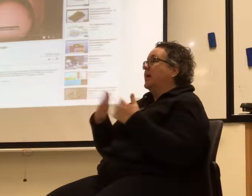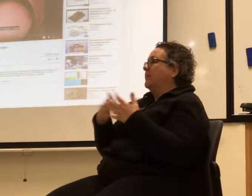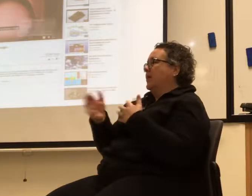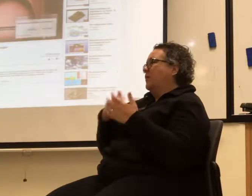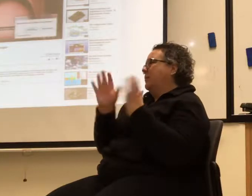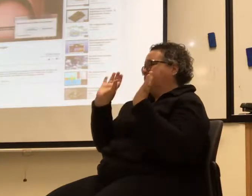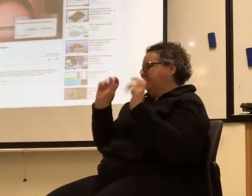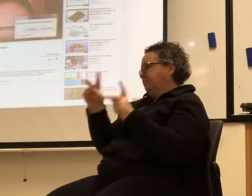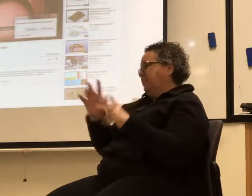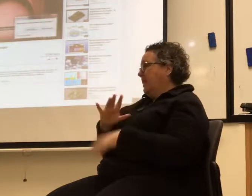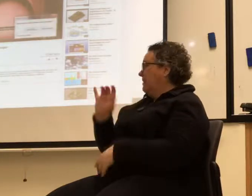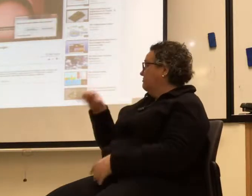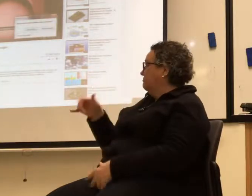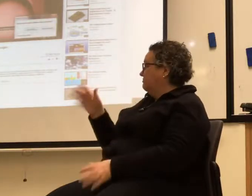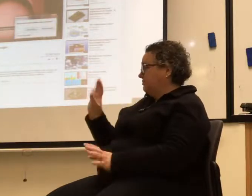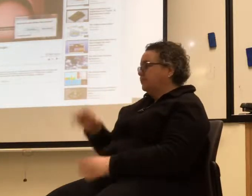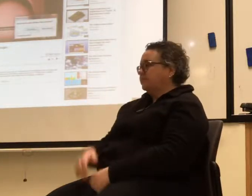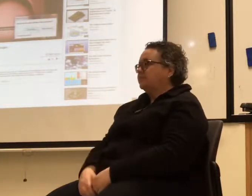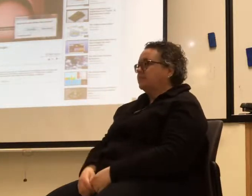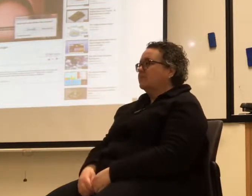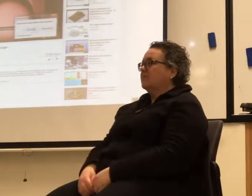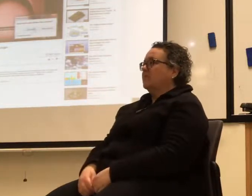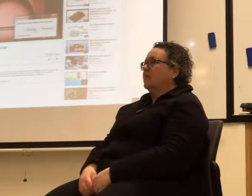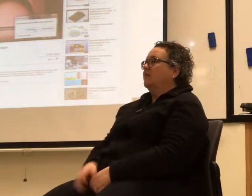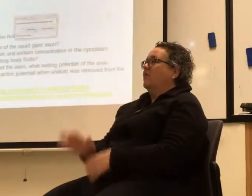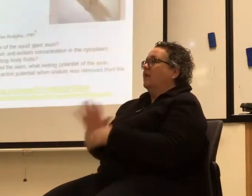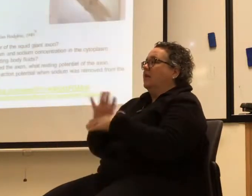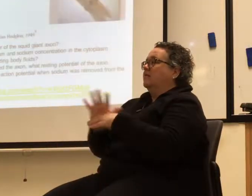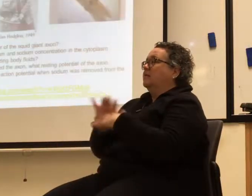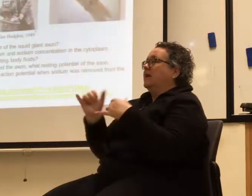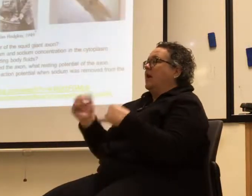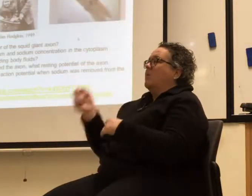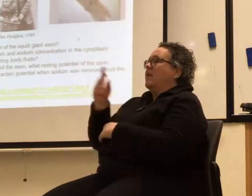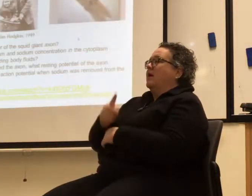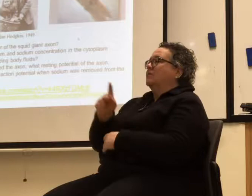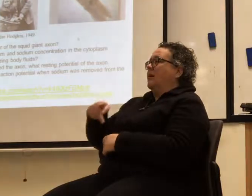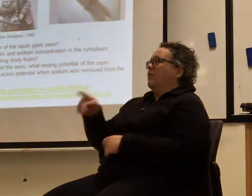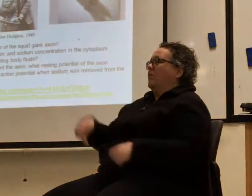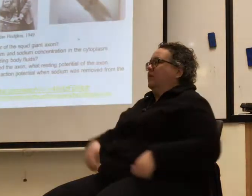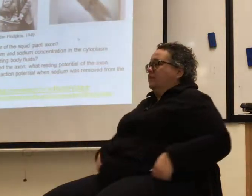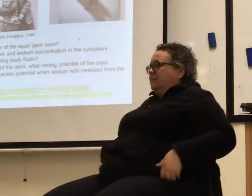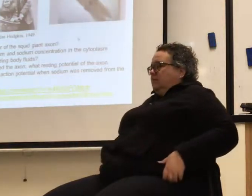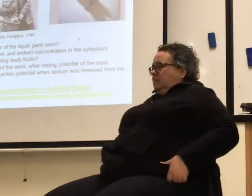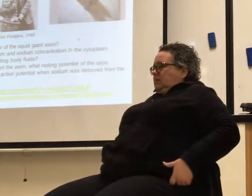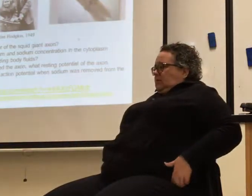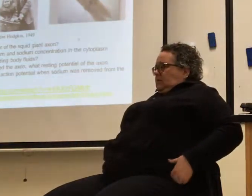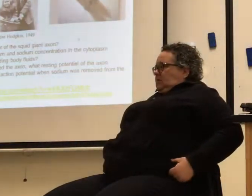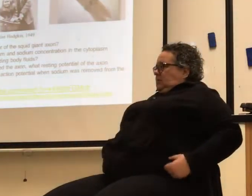so that does it for the clips. And let's get back to the PowerPoint.